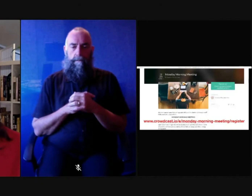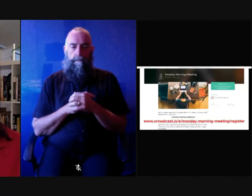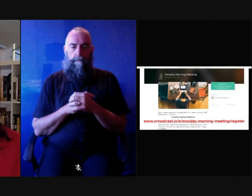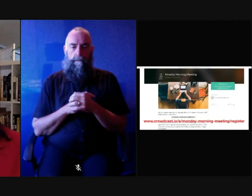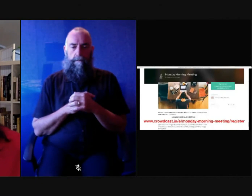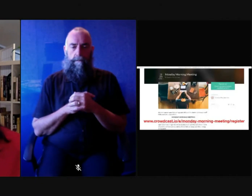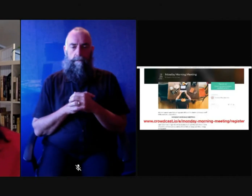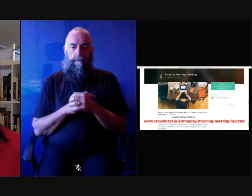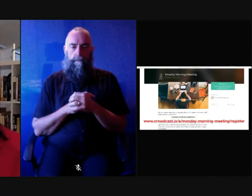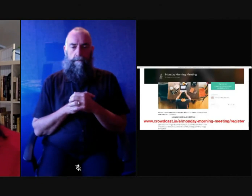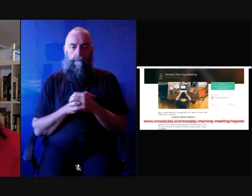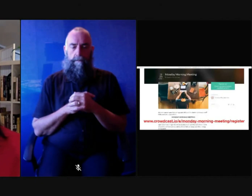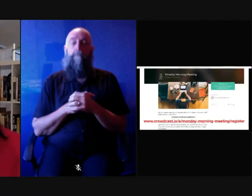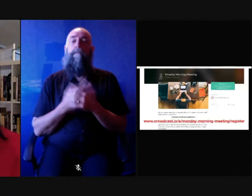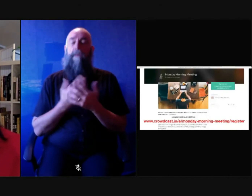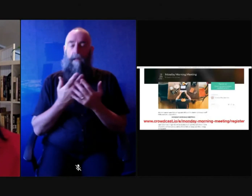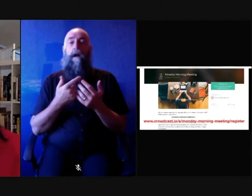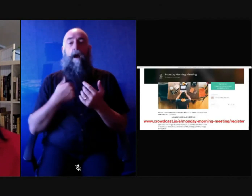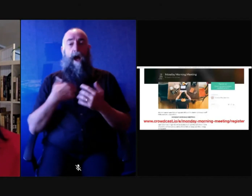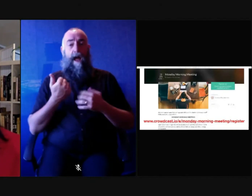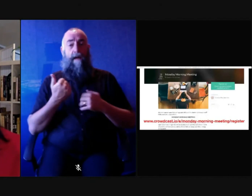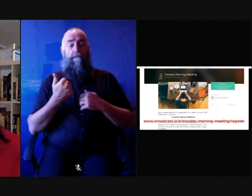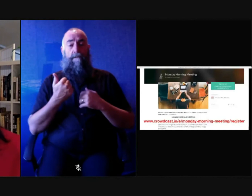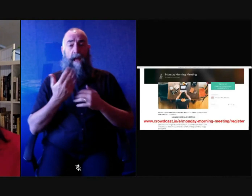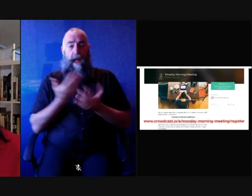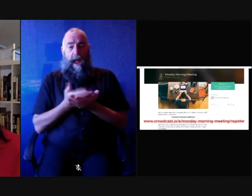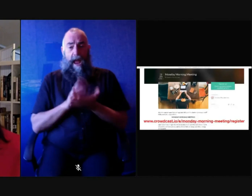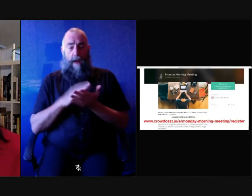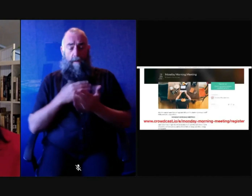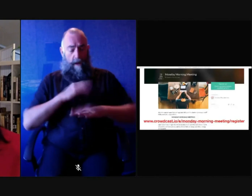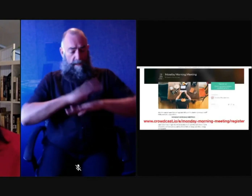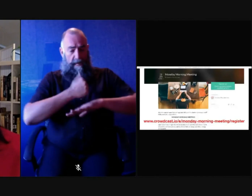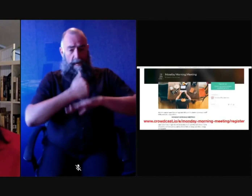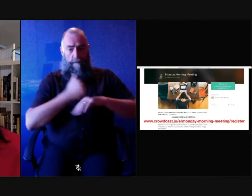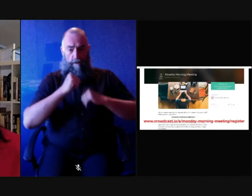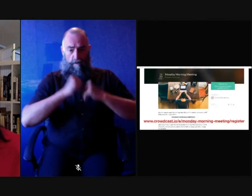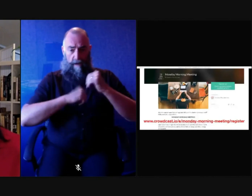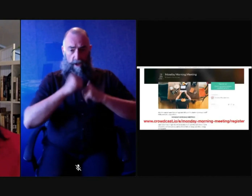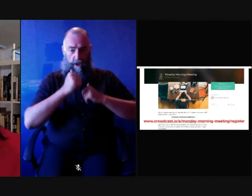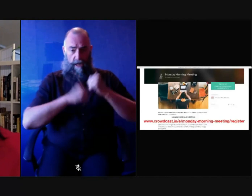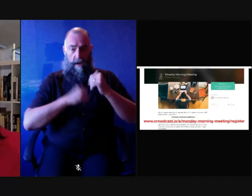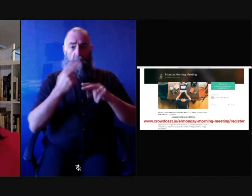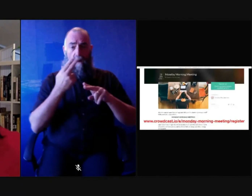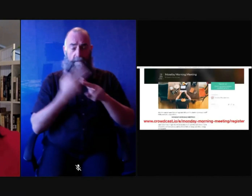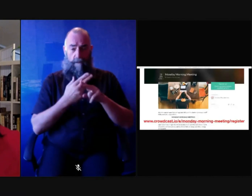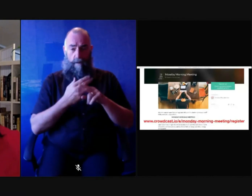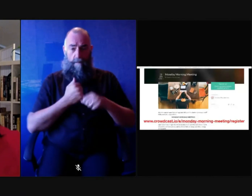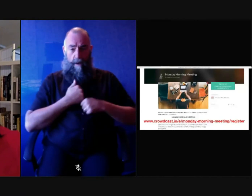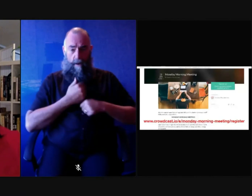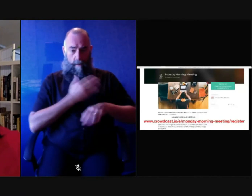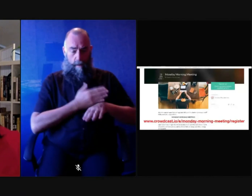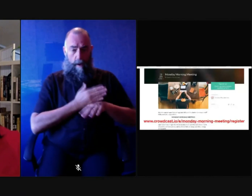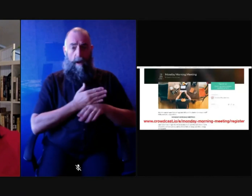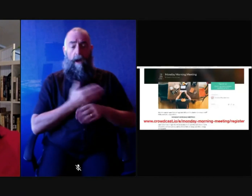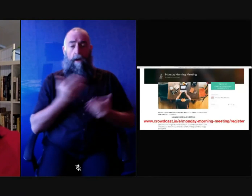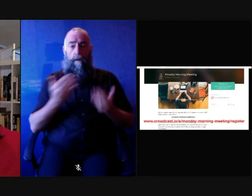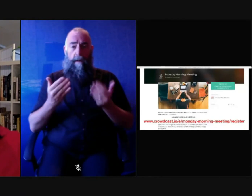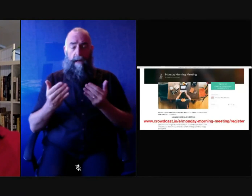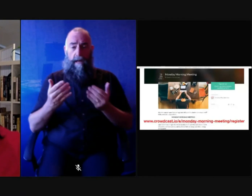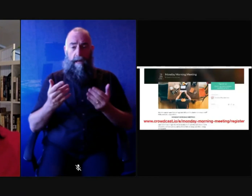responsible for homeschooling and other people's needs? Margaret, that's a really important question.